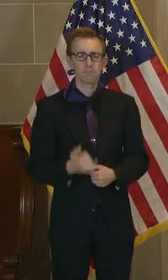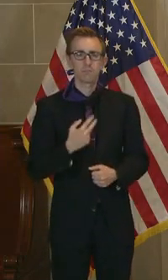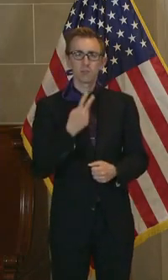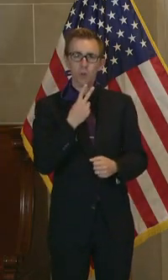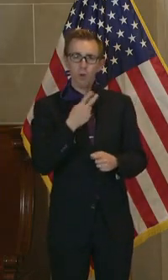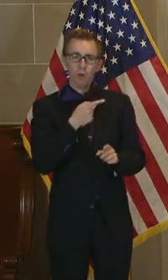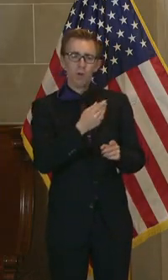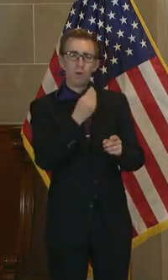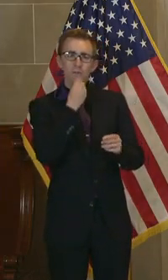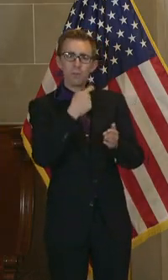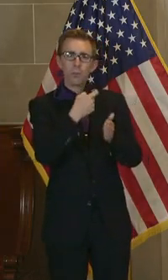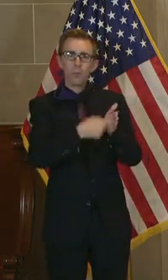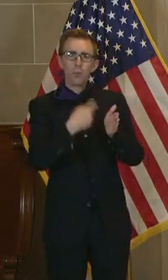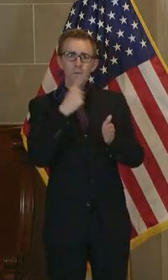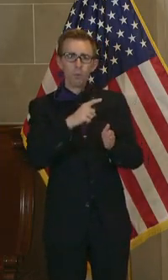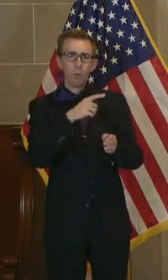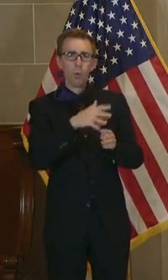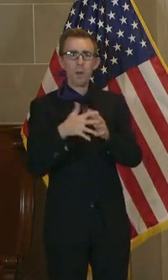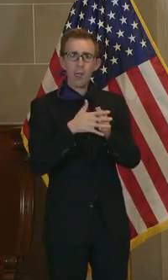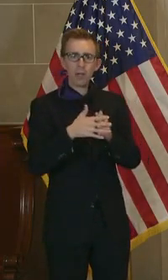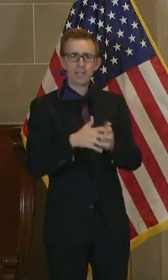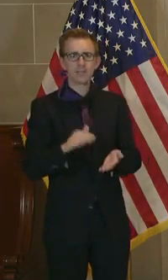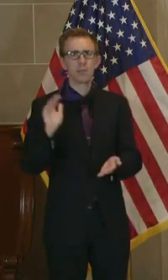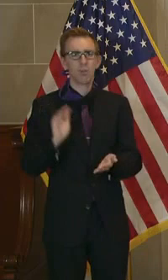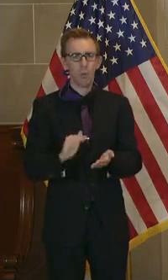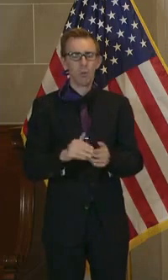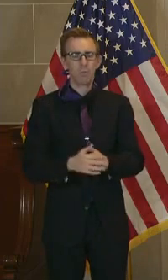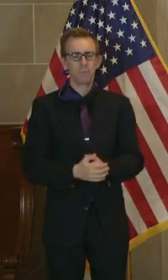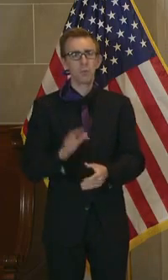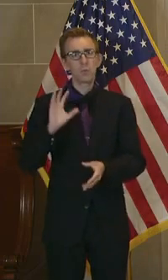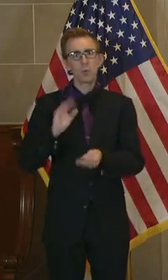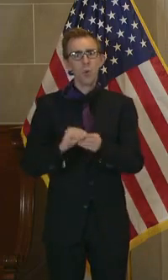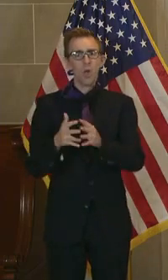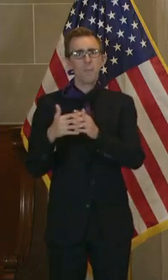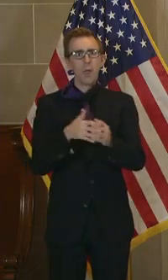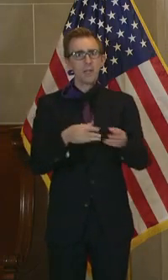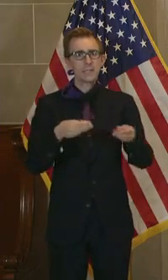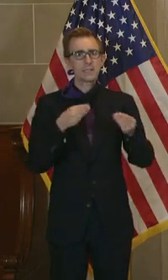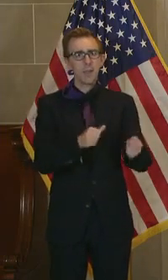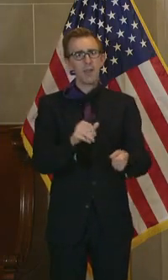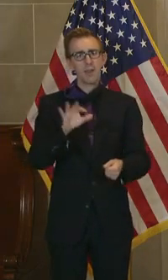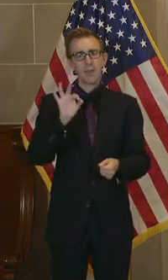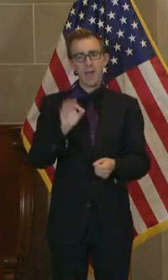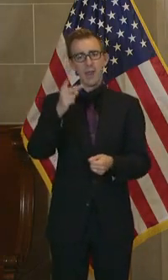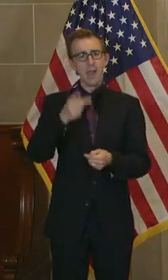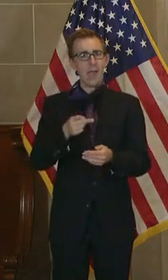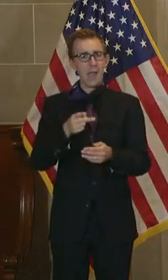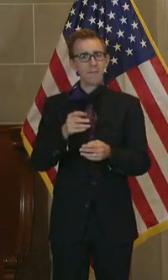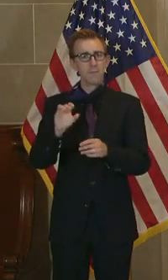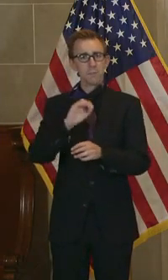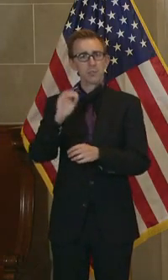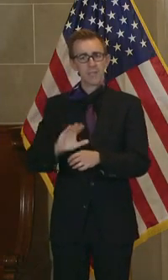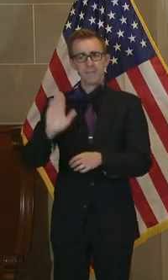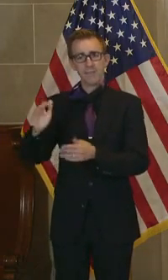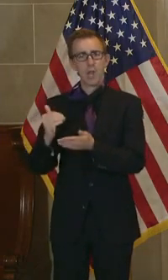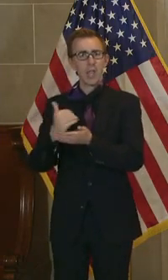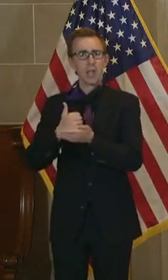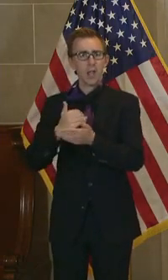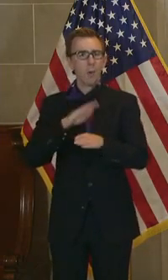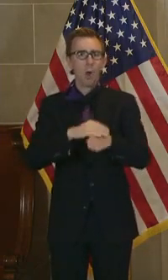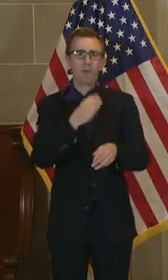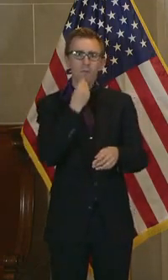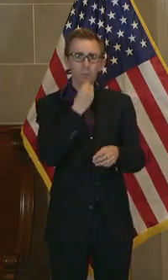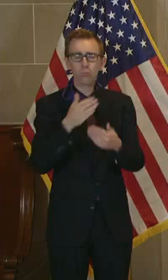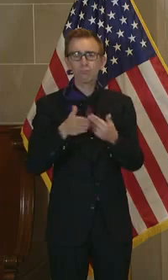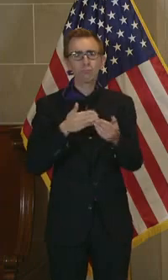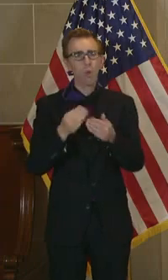food expenses for Americans. In total, Americans spend on average 9.5% of their income on food, whether that's at